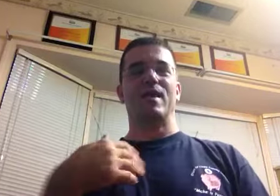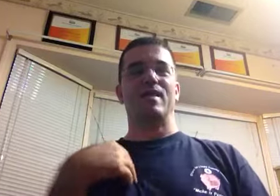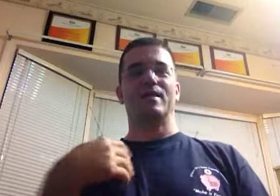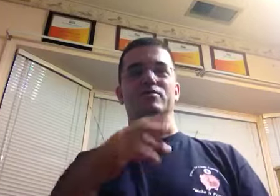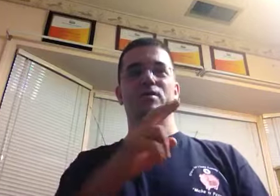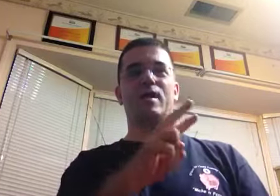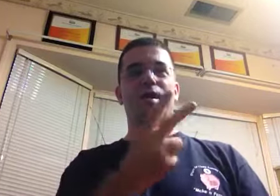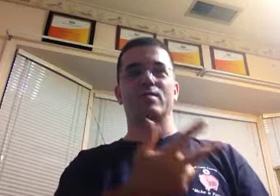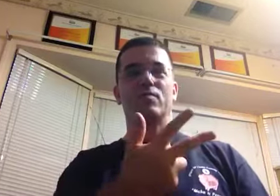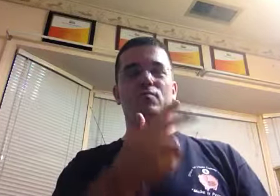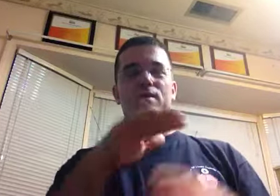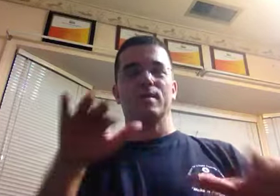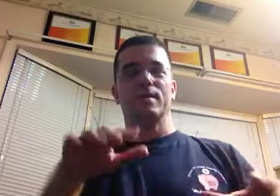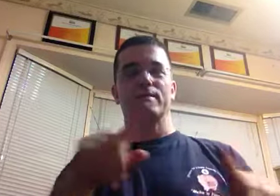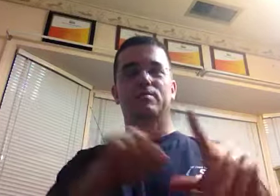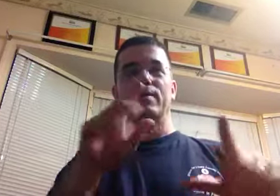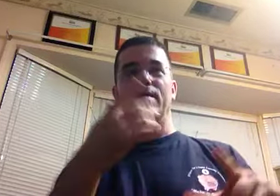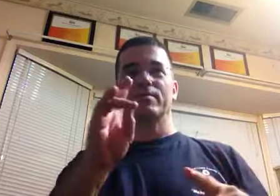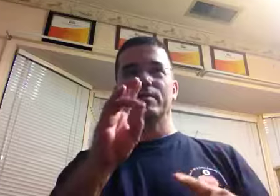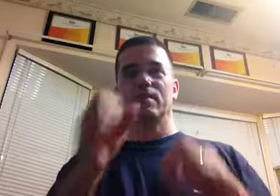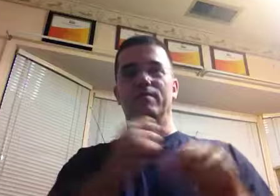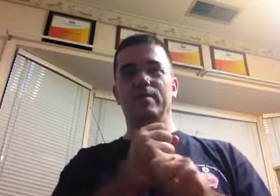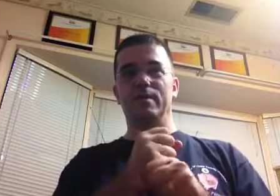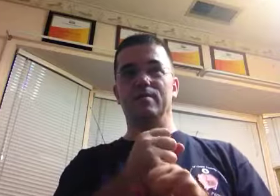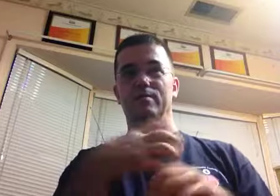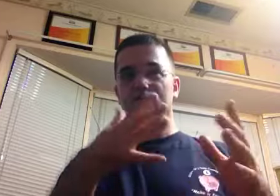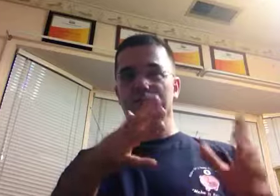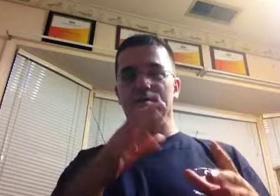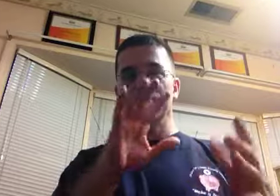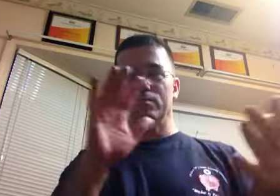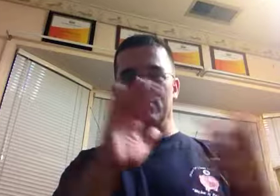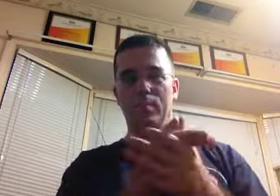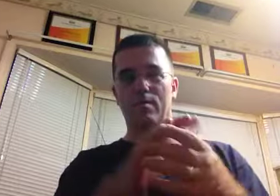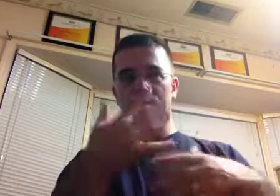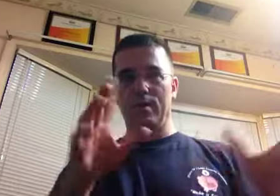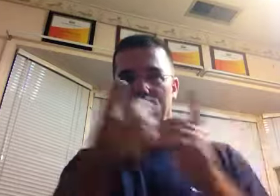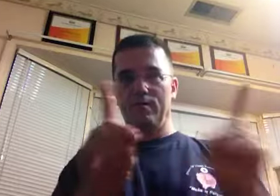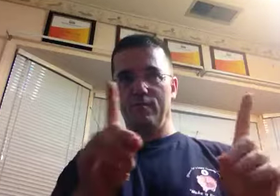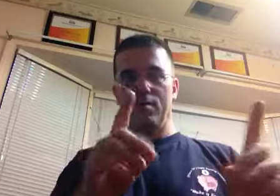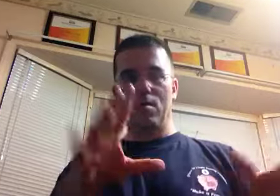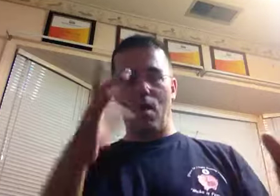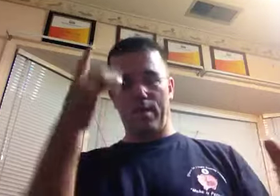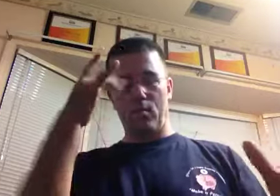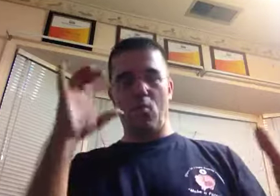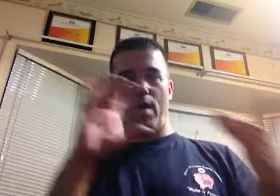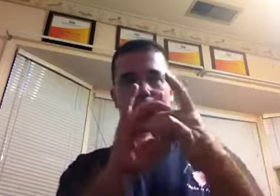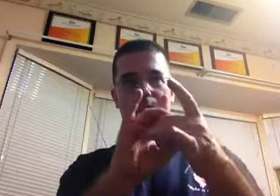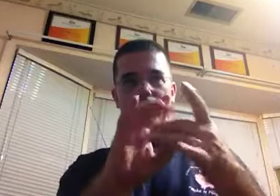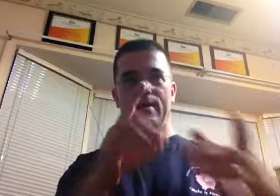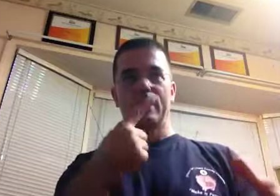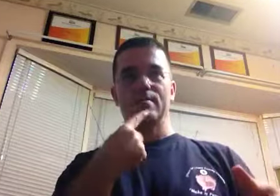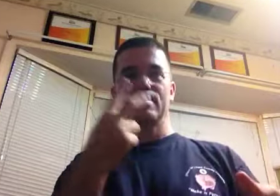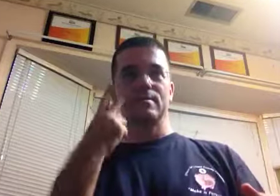Yeah. But, I mean, after 7 years, why would someone stay connected? I don't... She seems to think because they